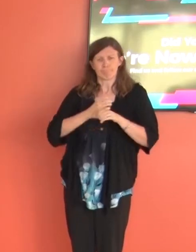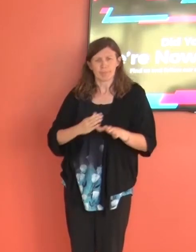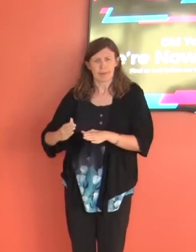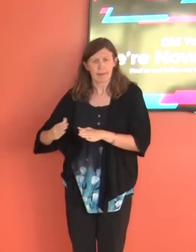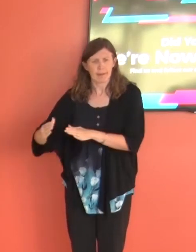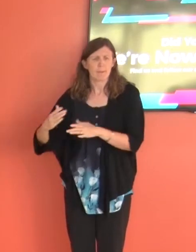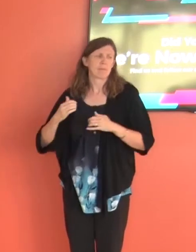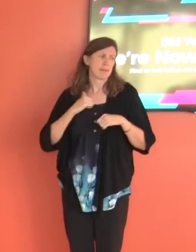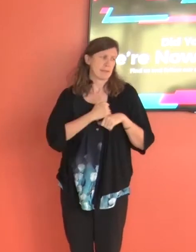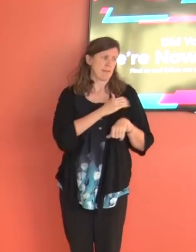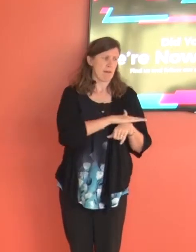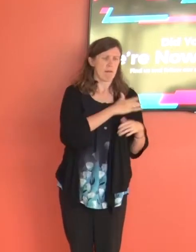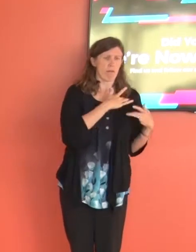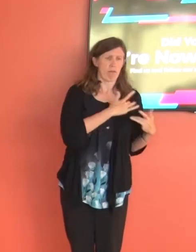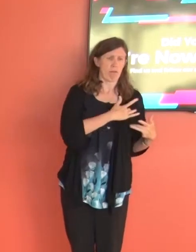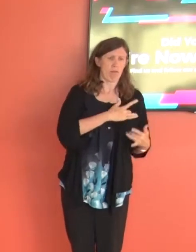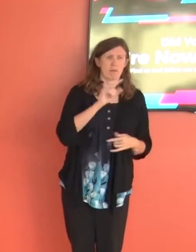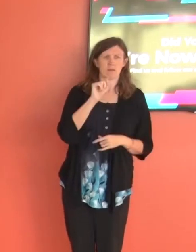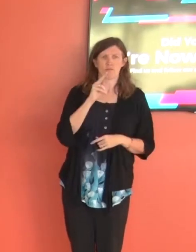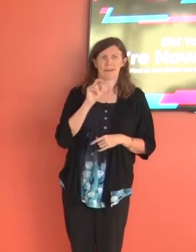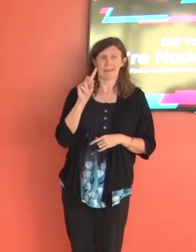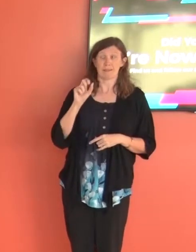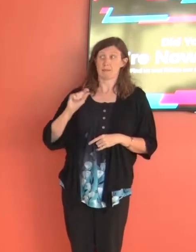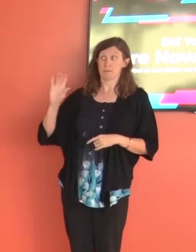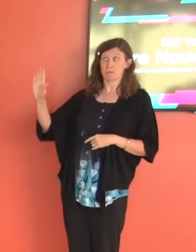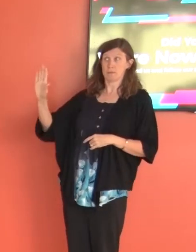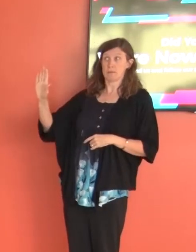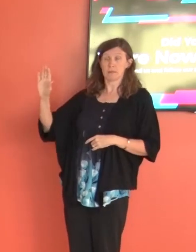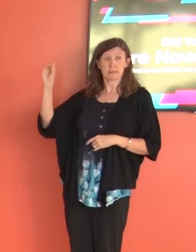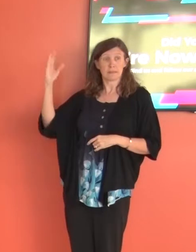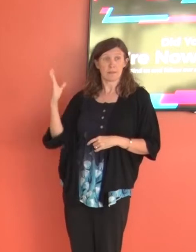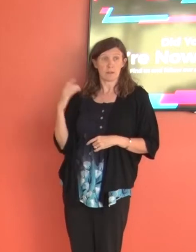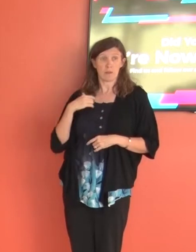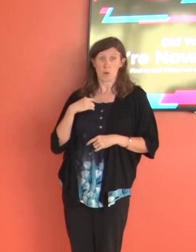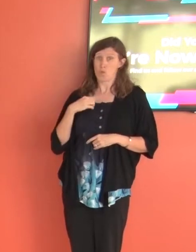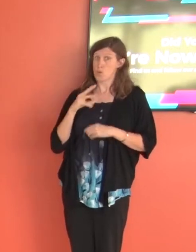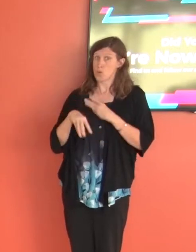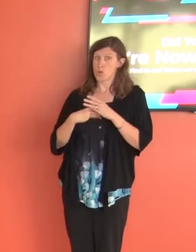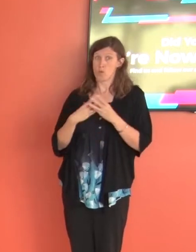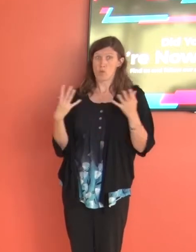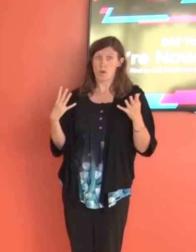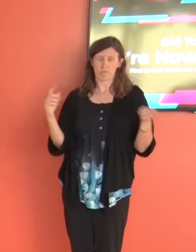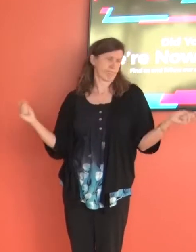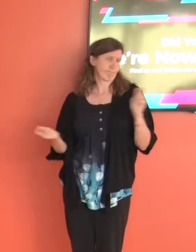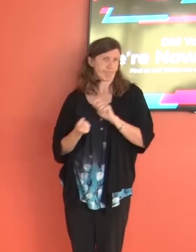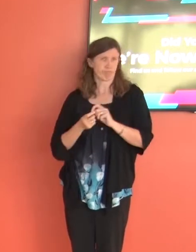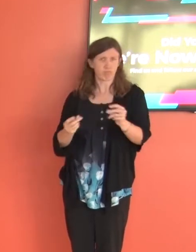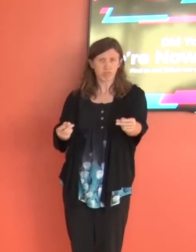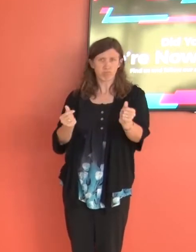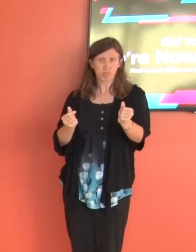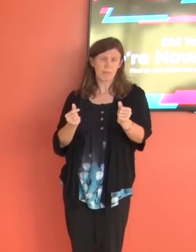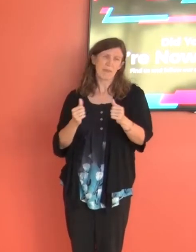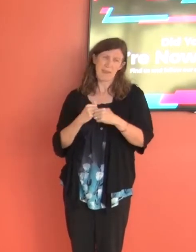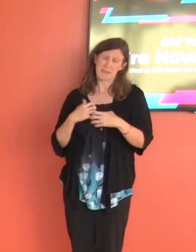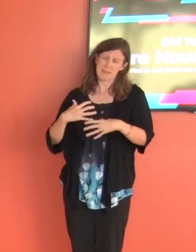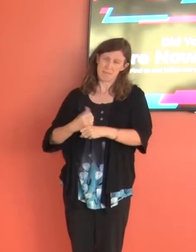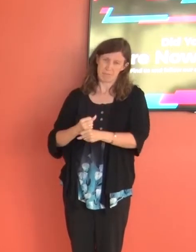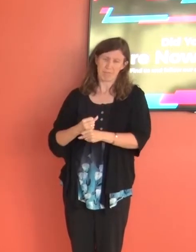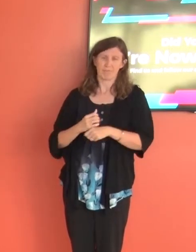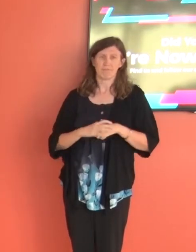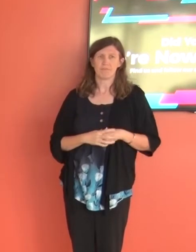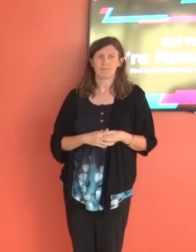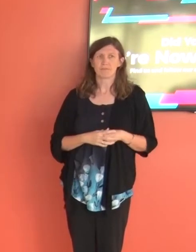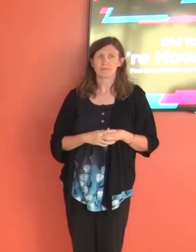saw from his keynote, the world is changing and it's changing quickly. I think that's a good way to sum it up. One